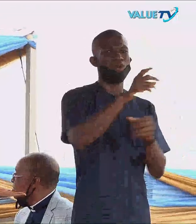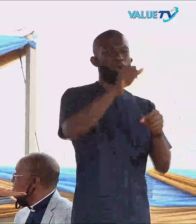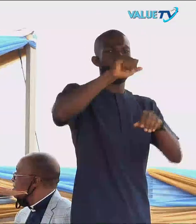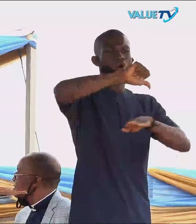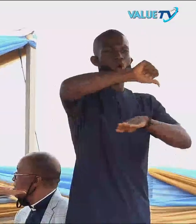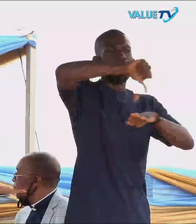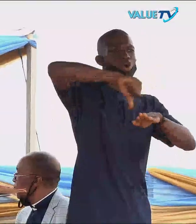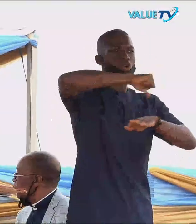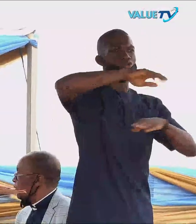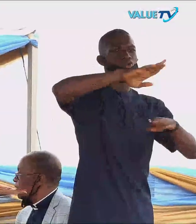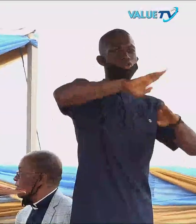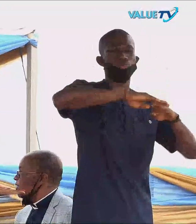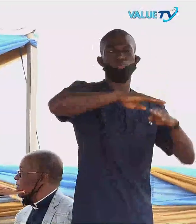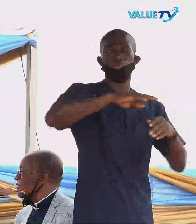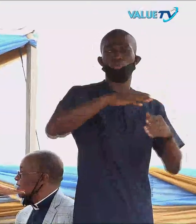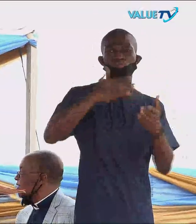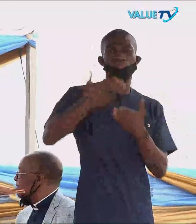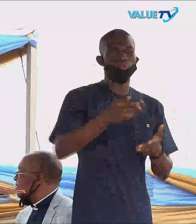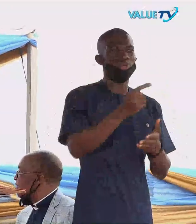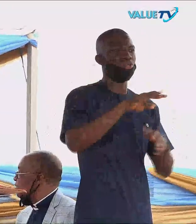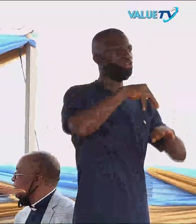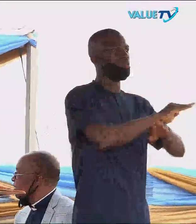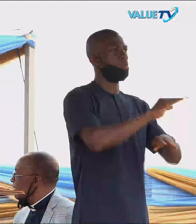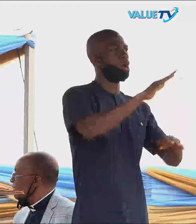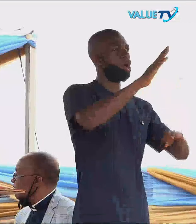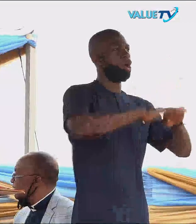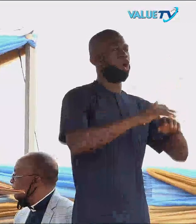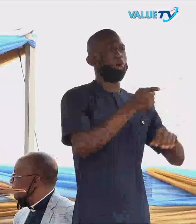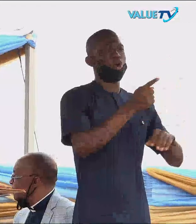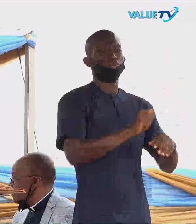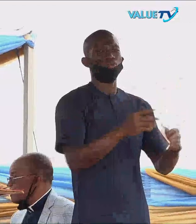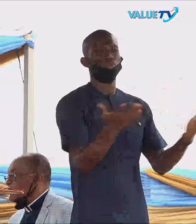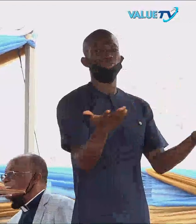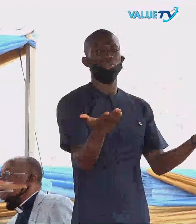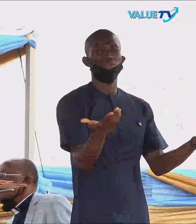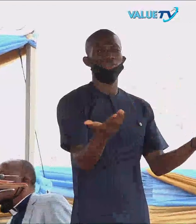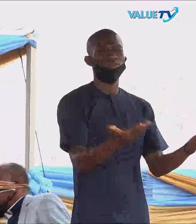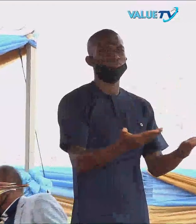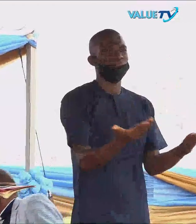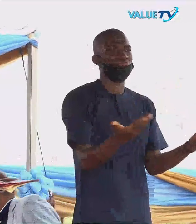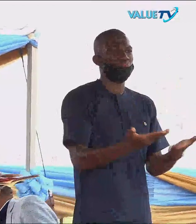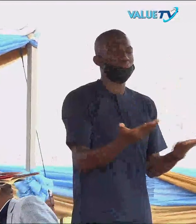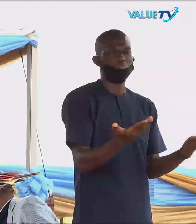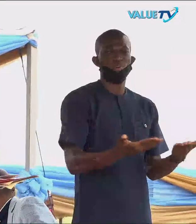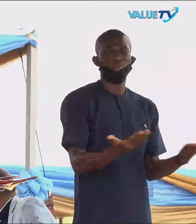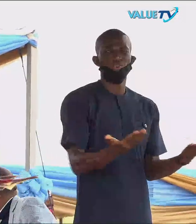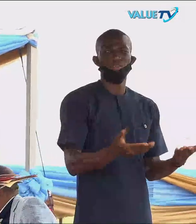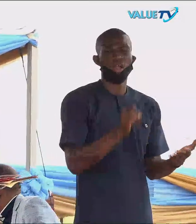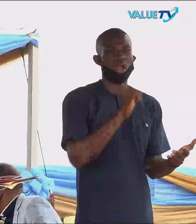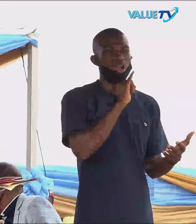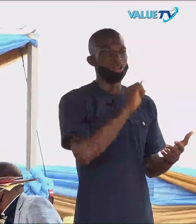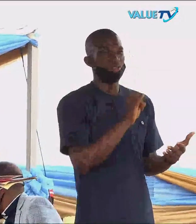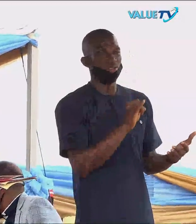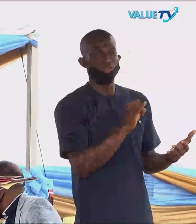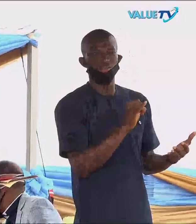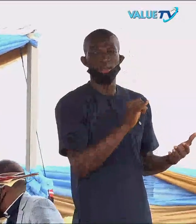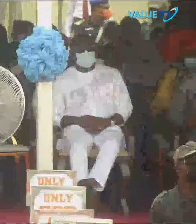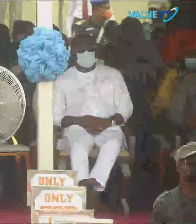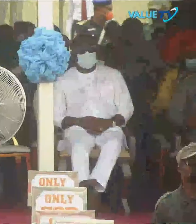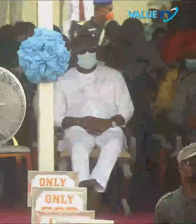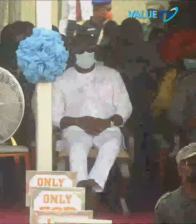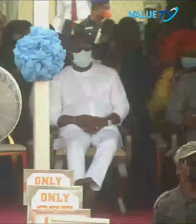message on this very solemn ceremony is no other